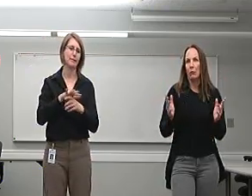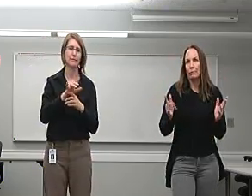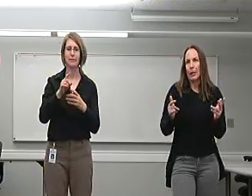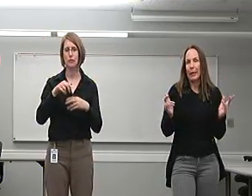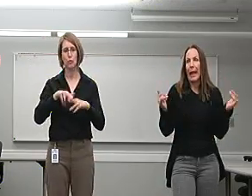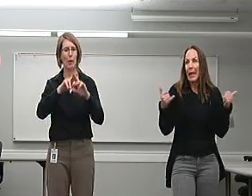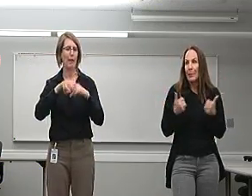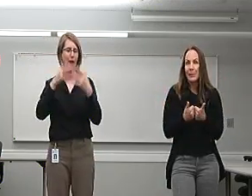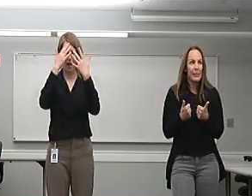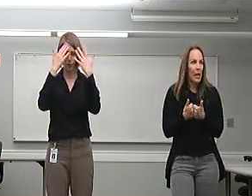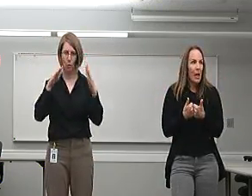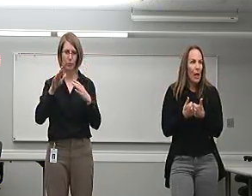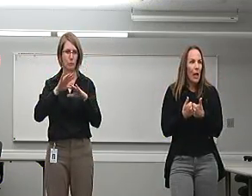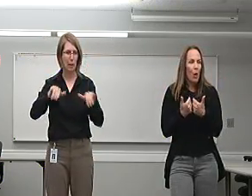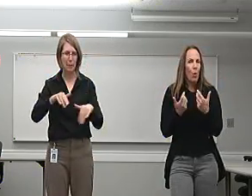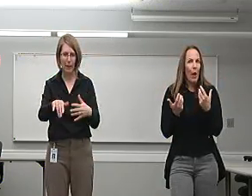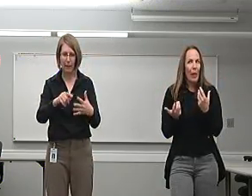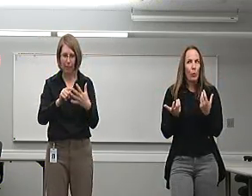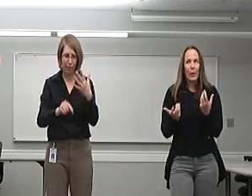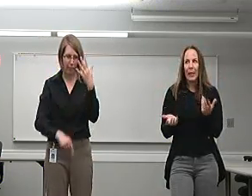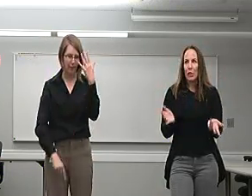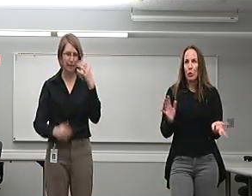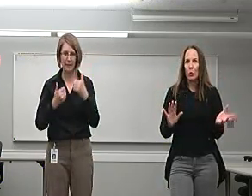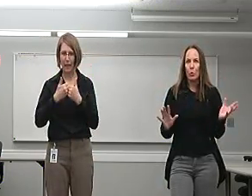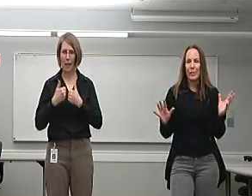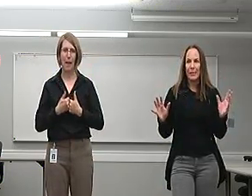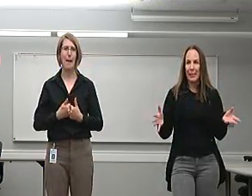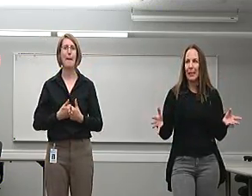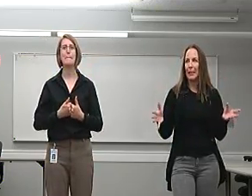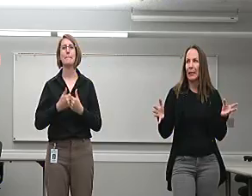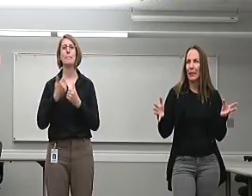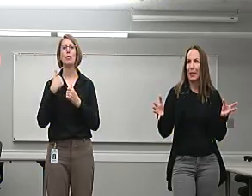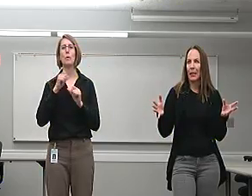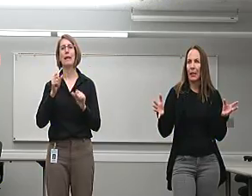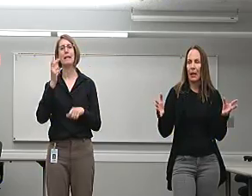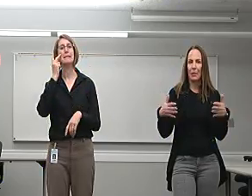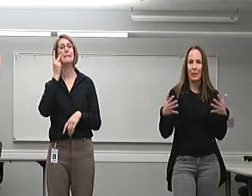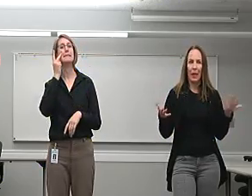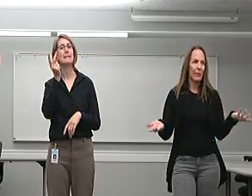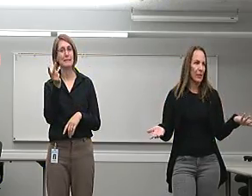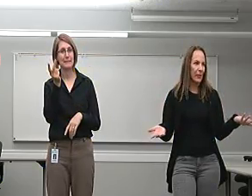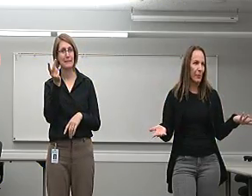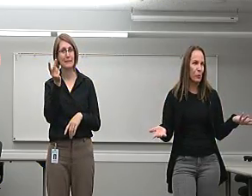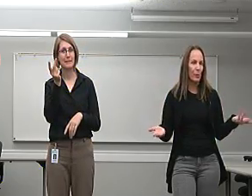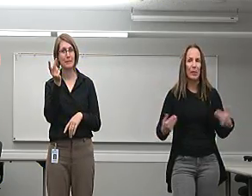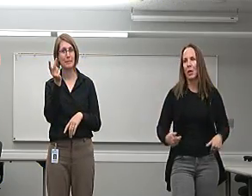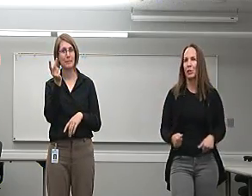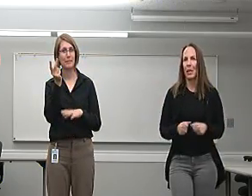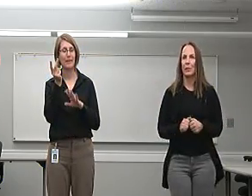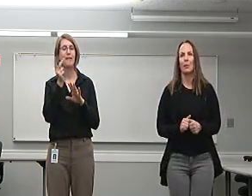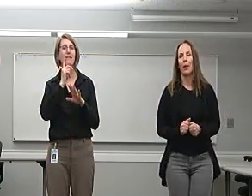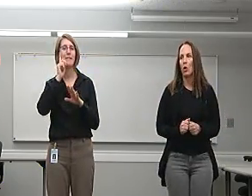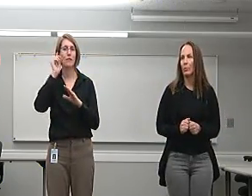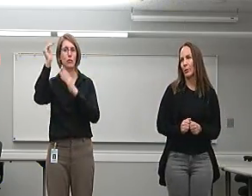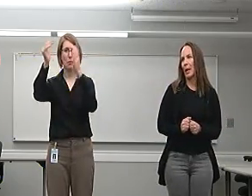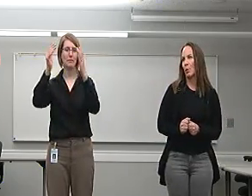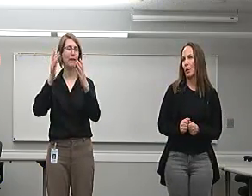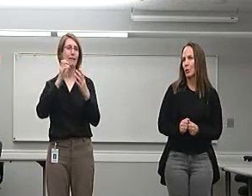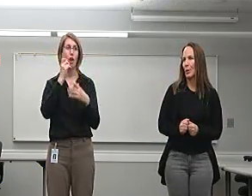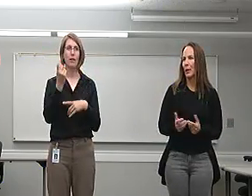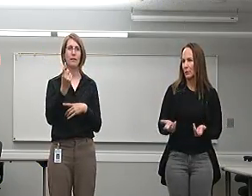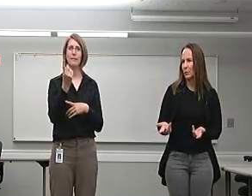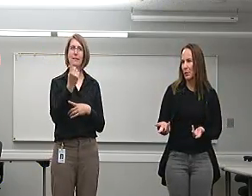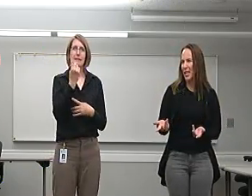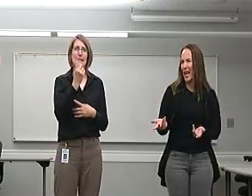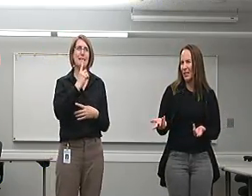games, and we get to see, it's like having a deaf mentor, but not just coming to my home for an hour and do that. Does I that?